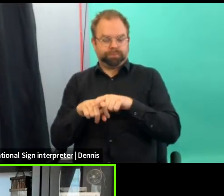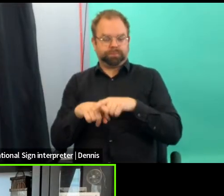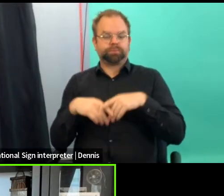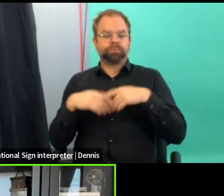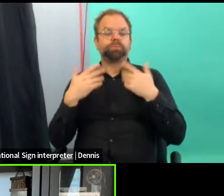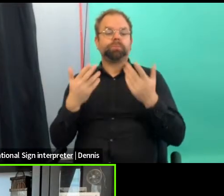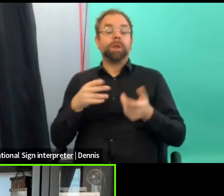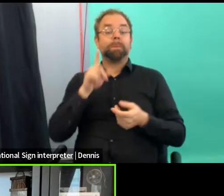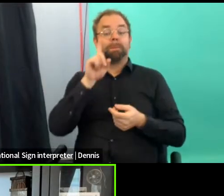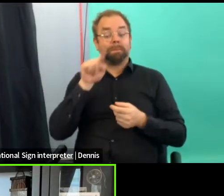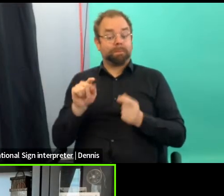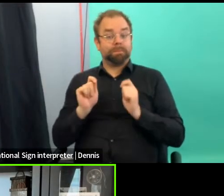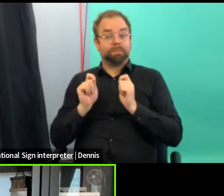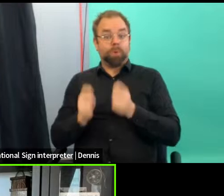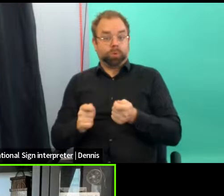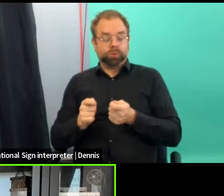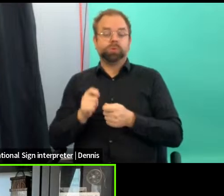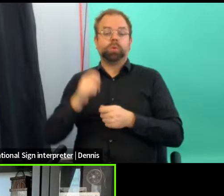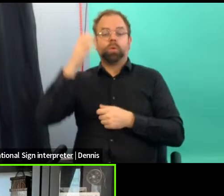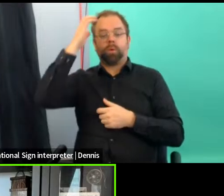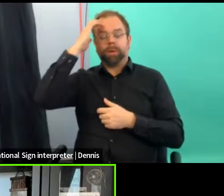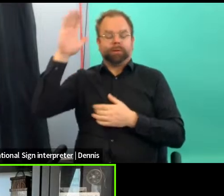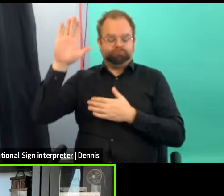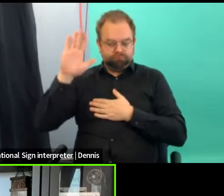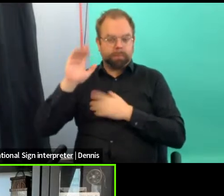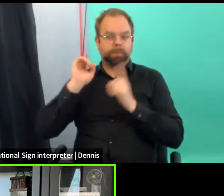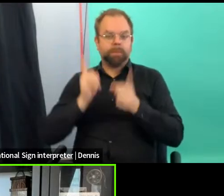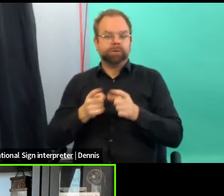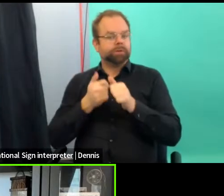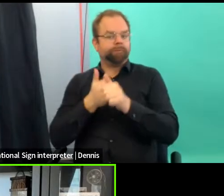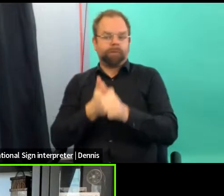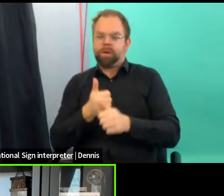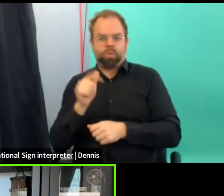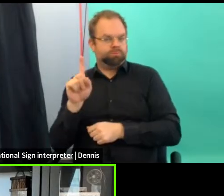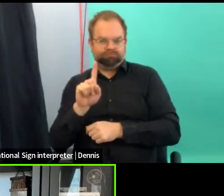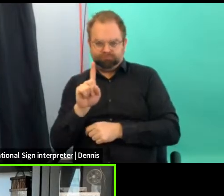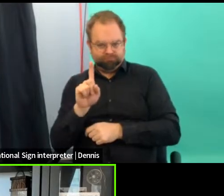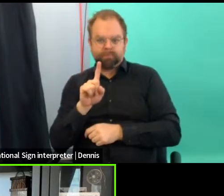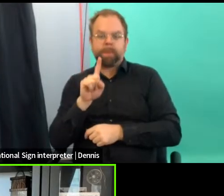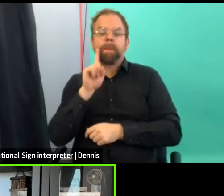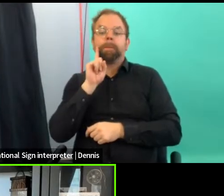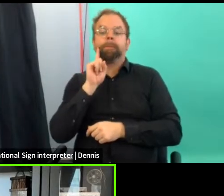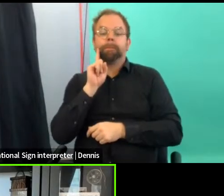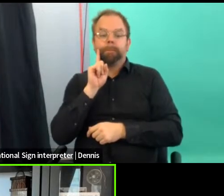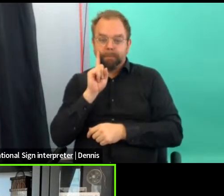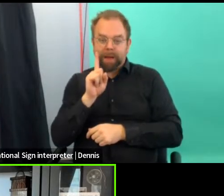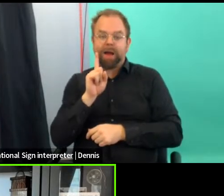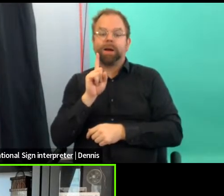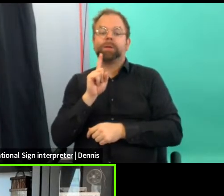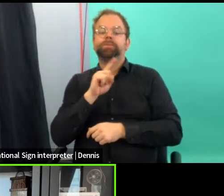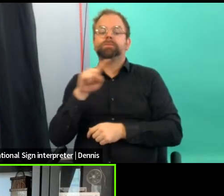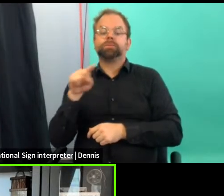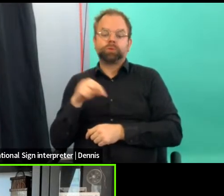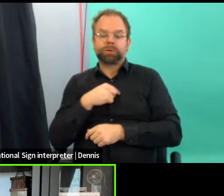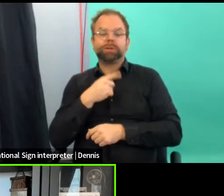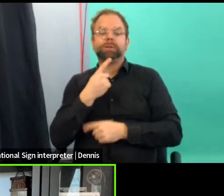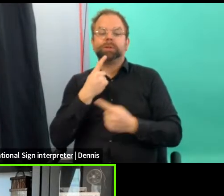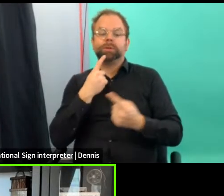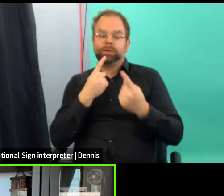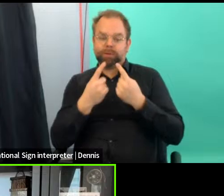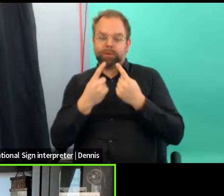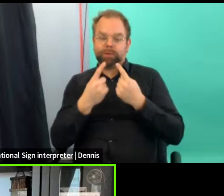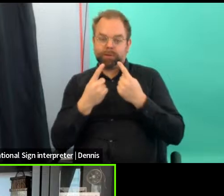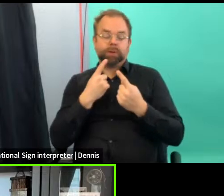voted in favor of that motion. And so we moved that now to a committee study in the International Human Rights Committee of the Canadian Parliament, again,